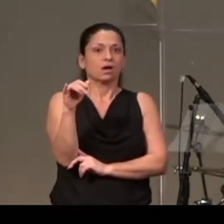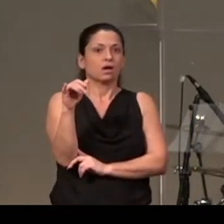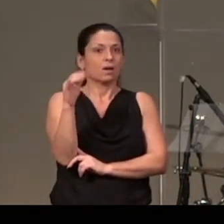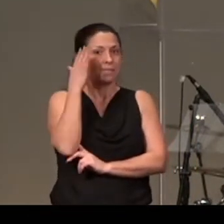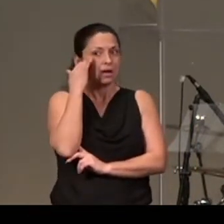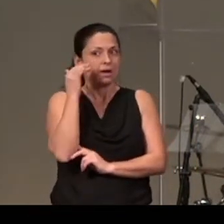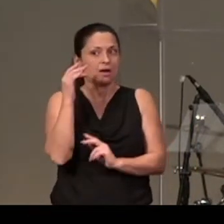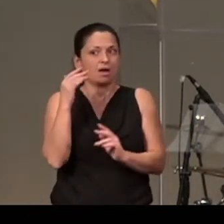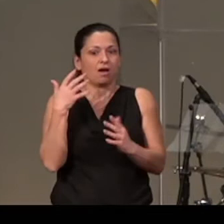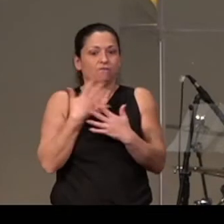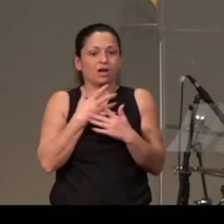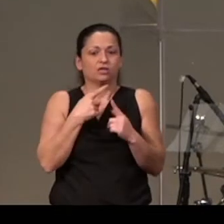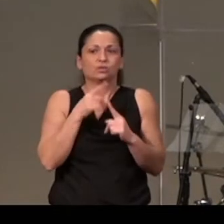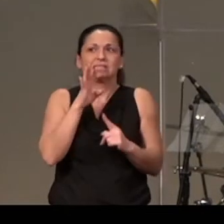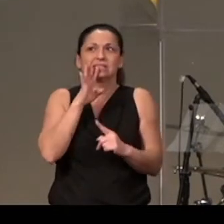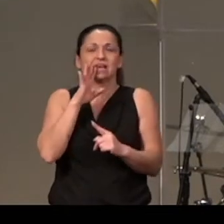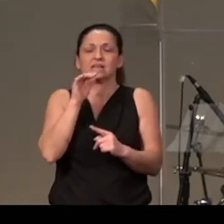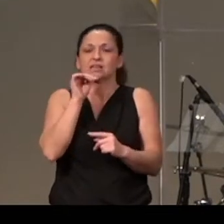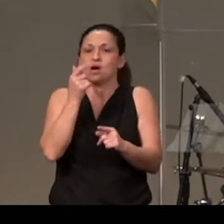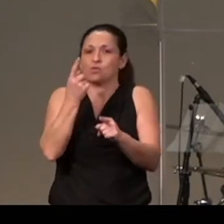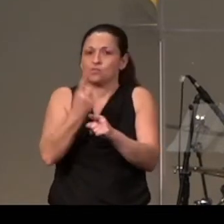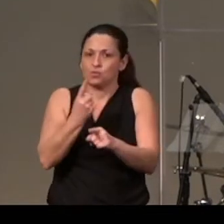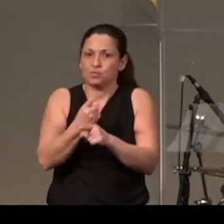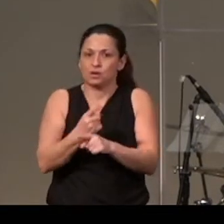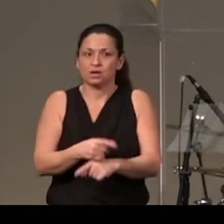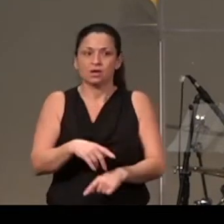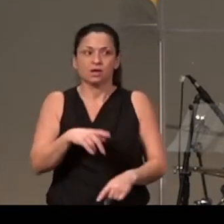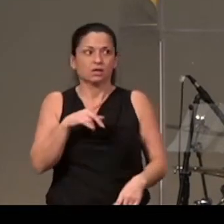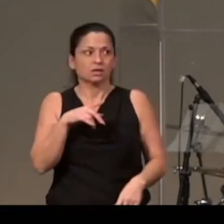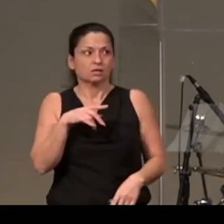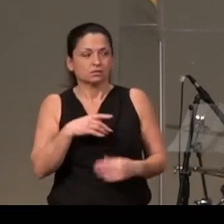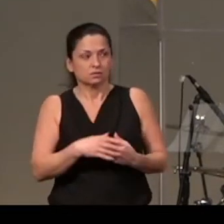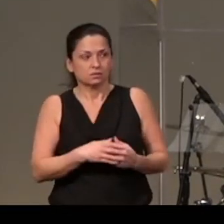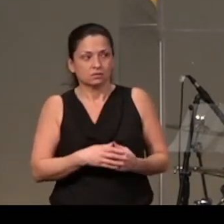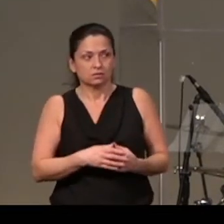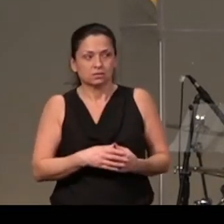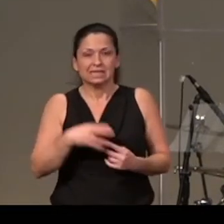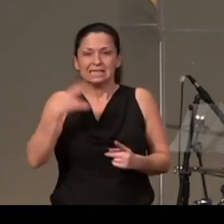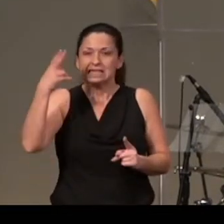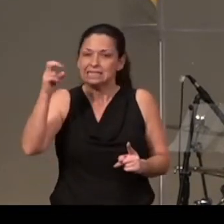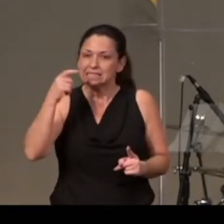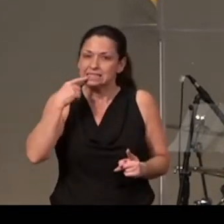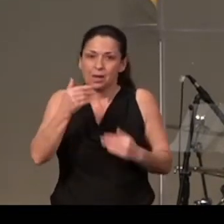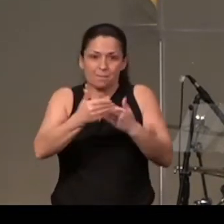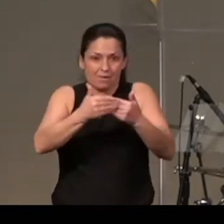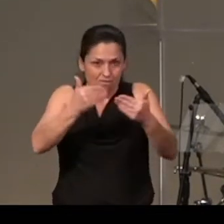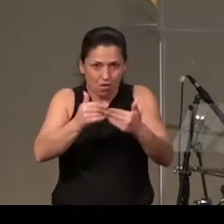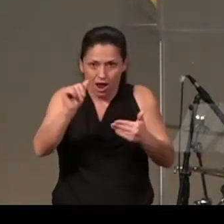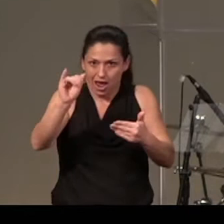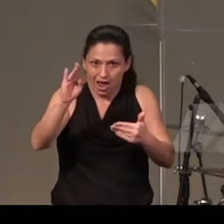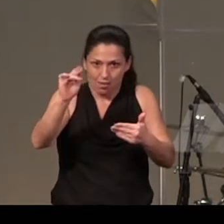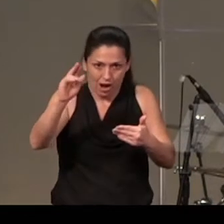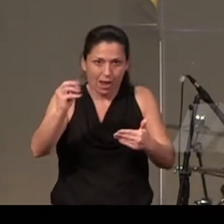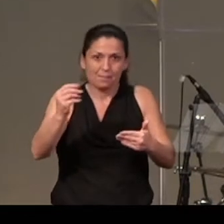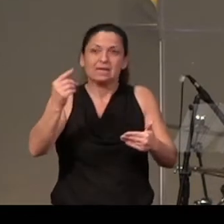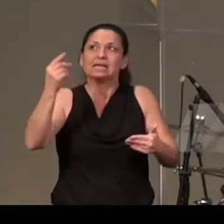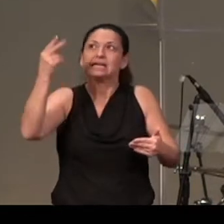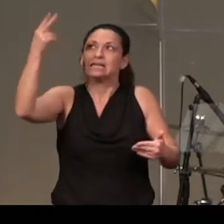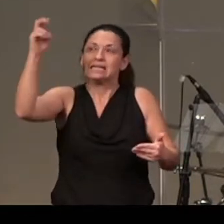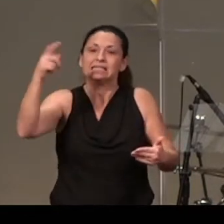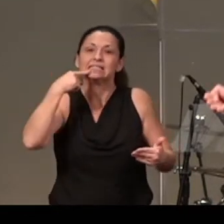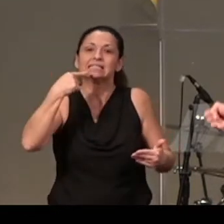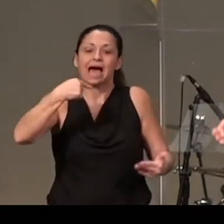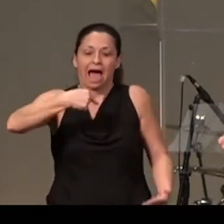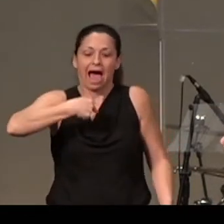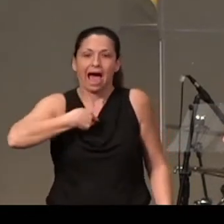truly, truly. He says, I say to you. And then he says, before Abraham was, I am. He says, I am God in the flesh. And they